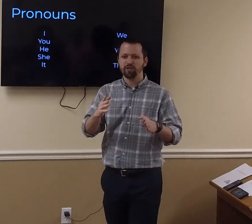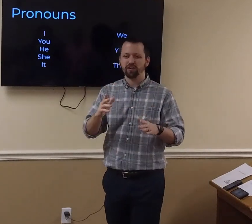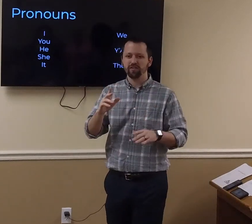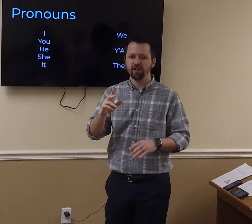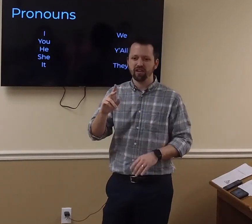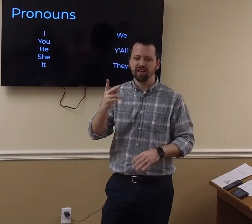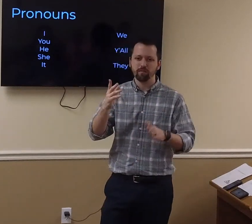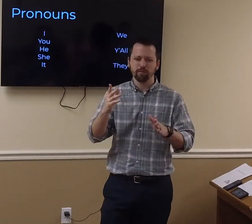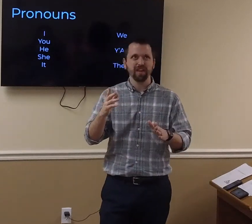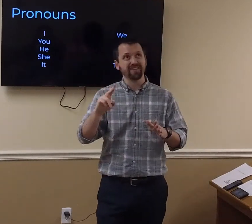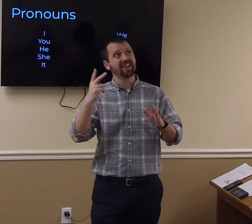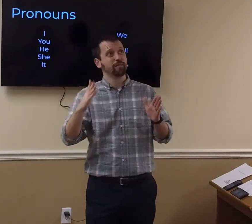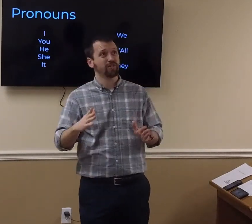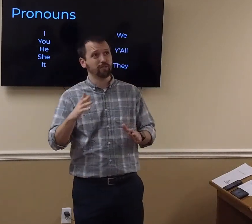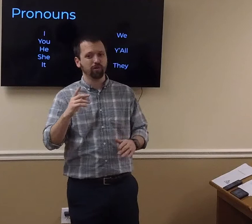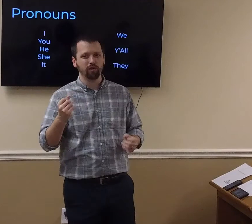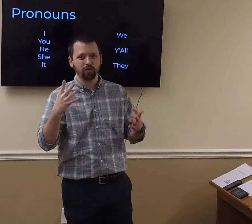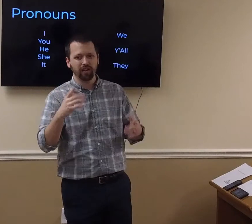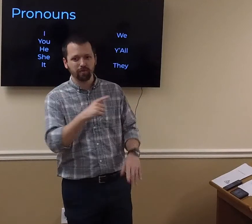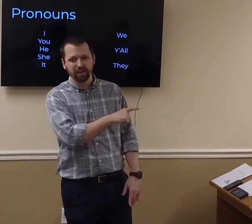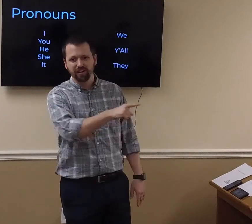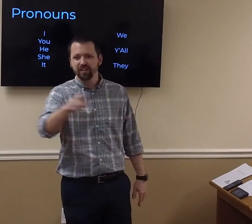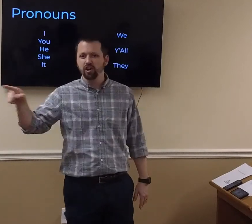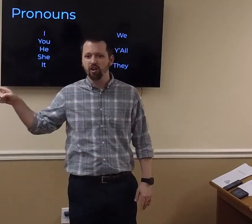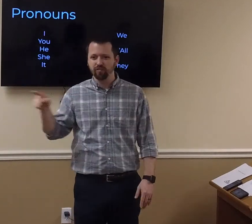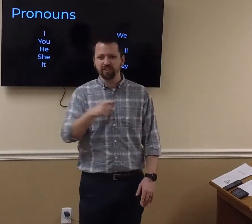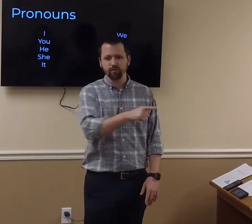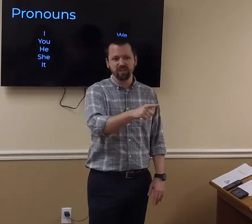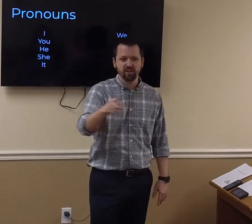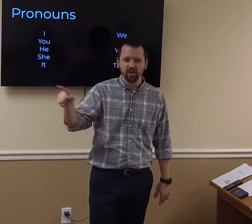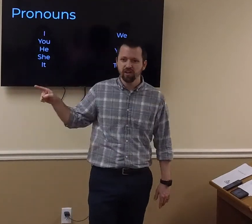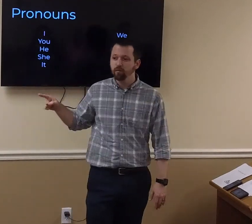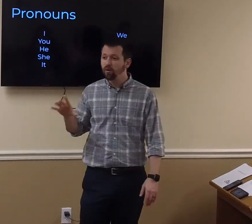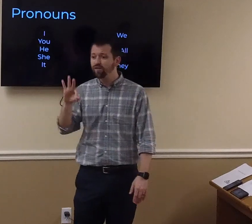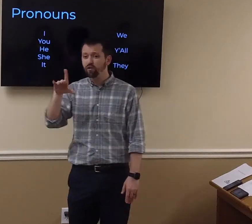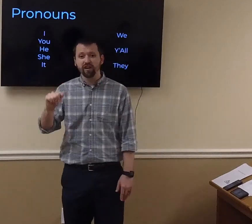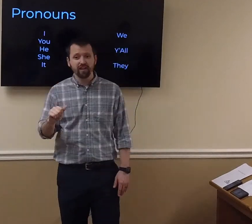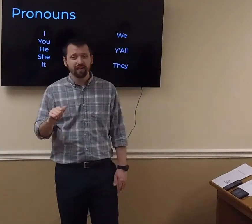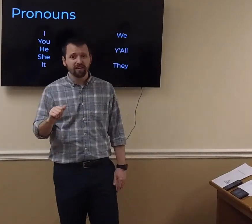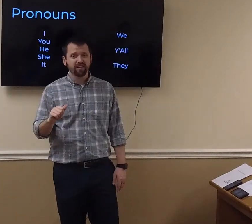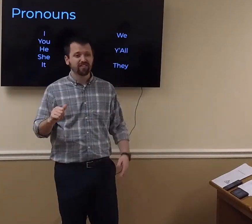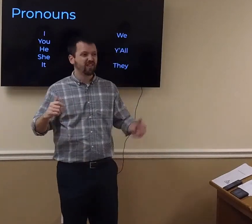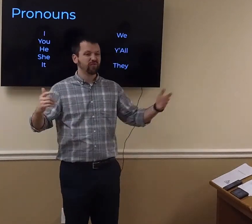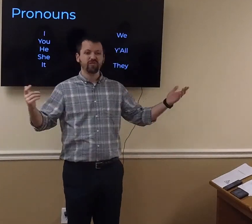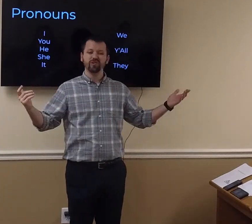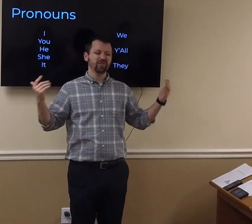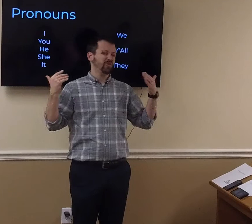or second person plural. But y'all is what this would be. Y'all. Well, we're in Florida, so It works. go